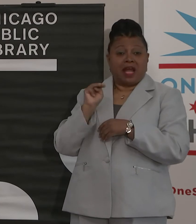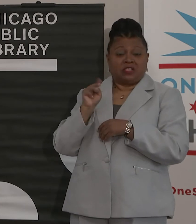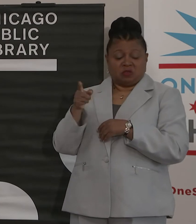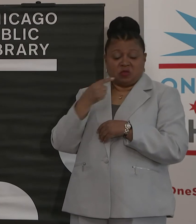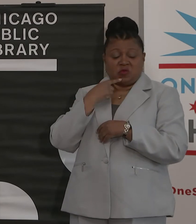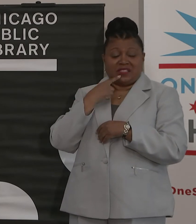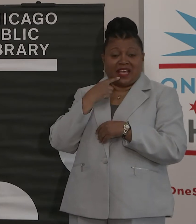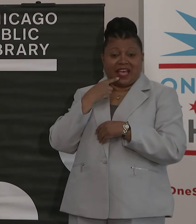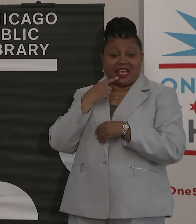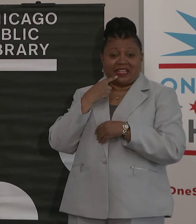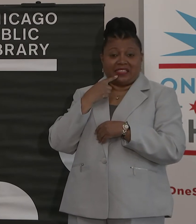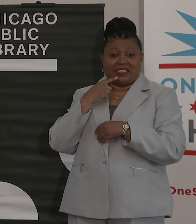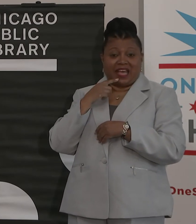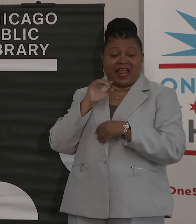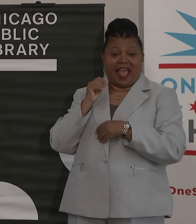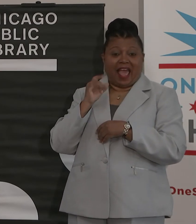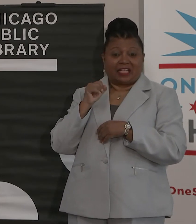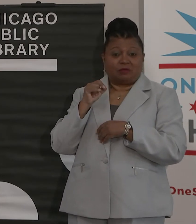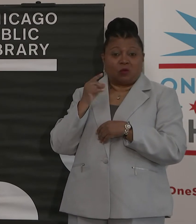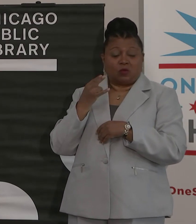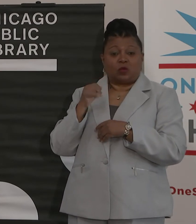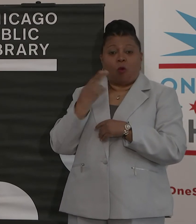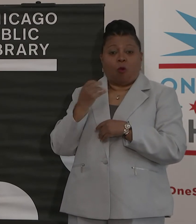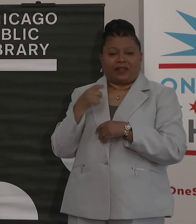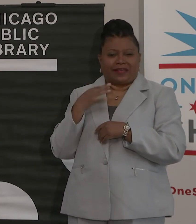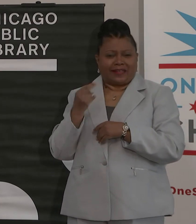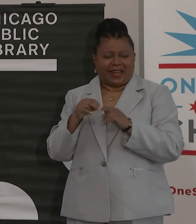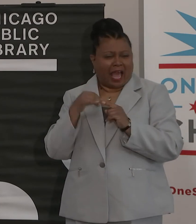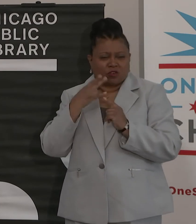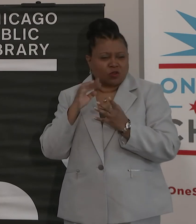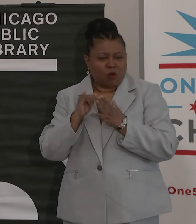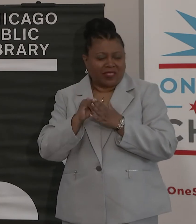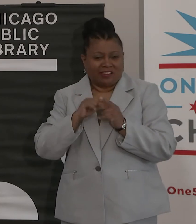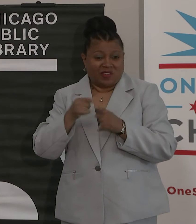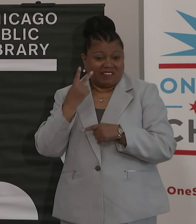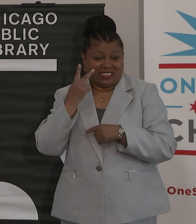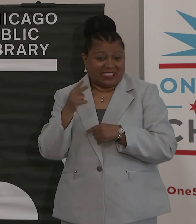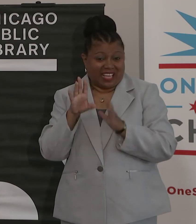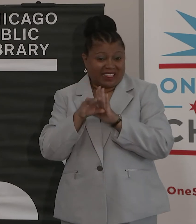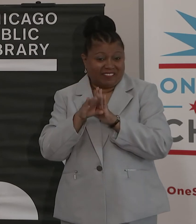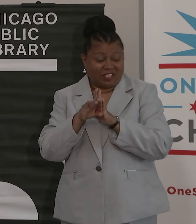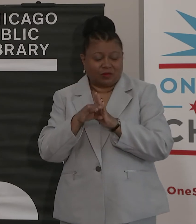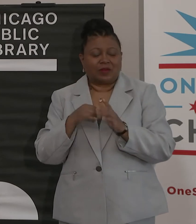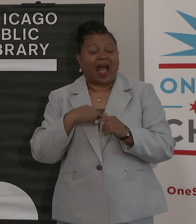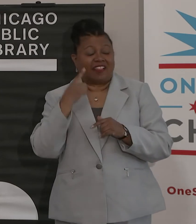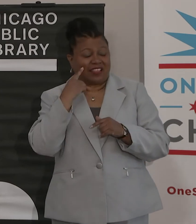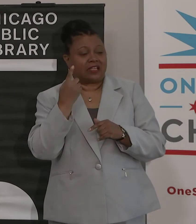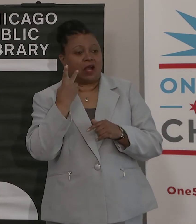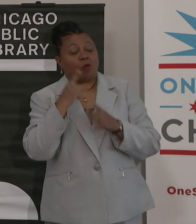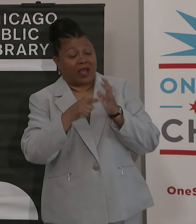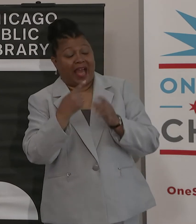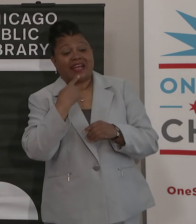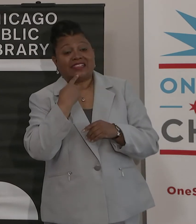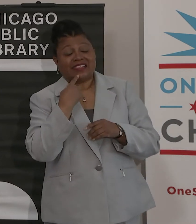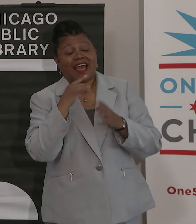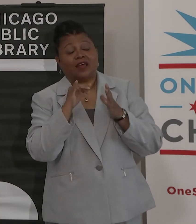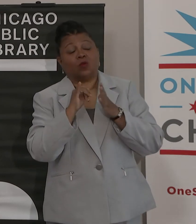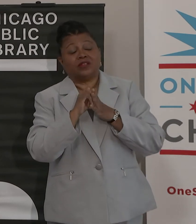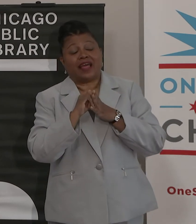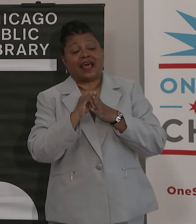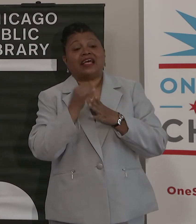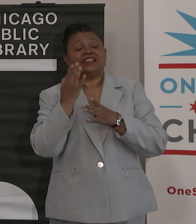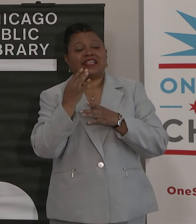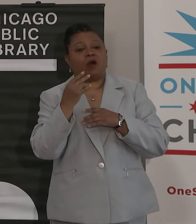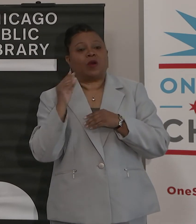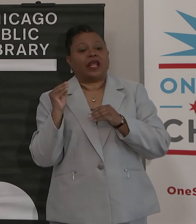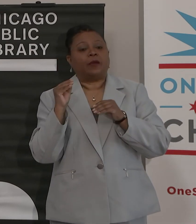you said that Adam Toledo was holding a gun. How do you know that if you hadn't seen the video? I think what I said was that